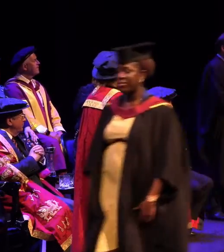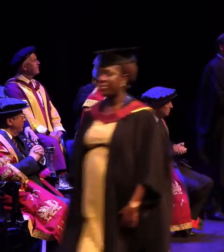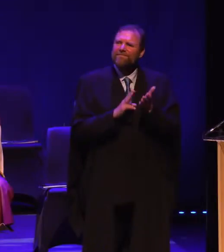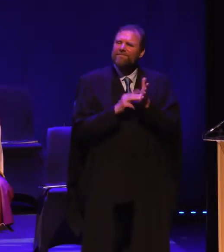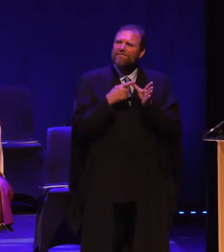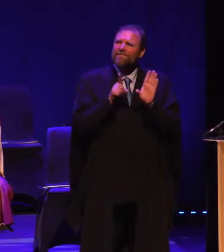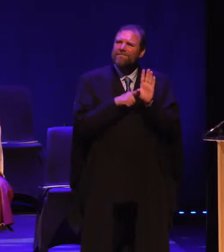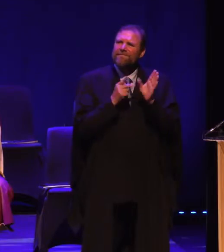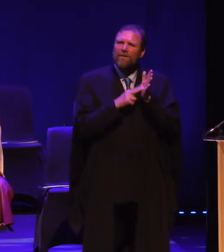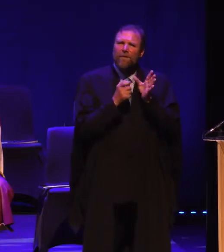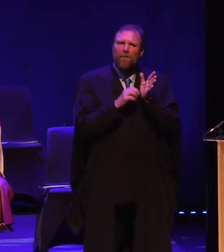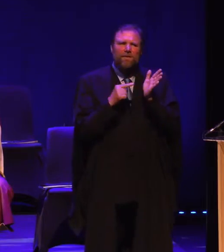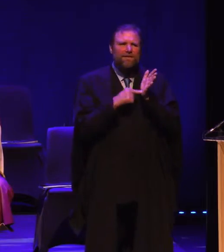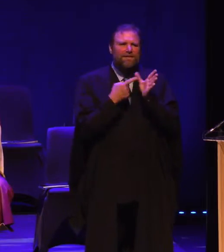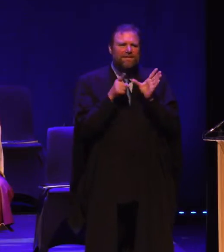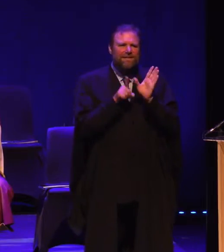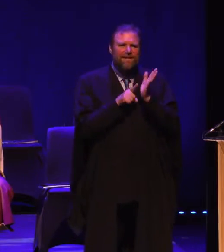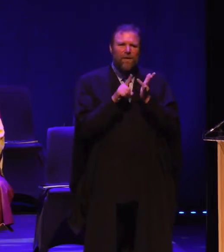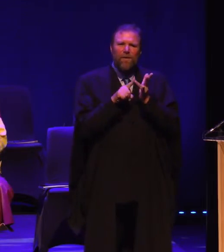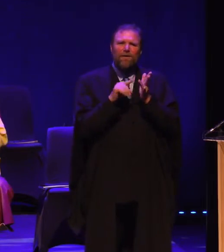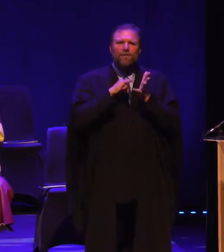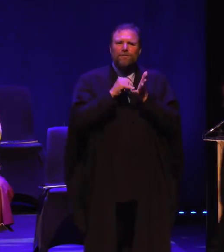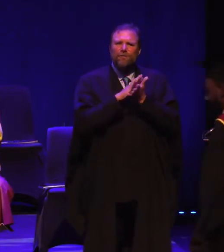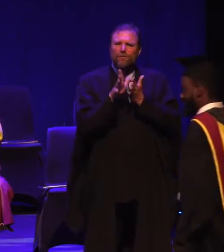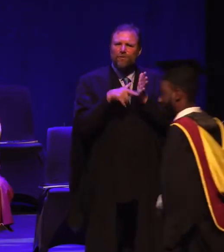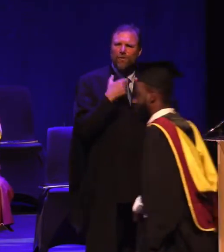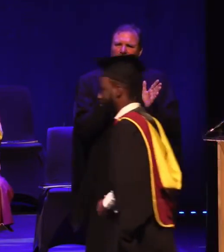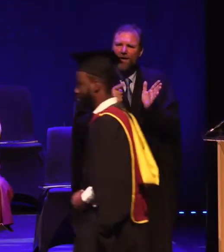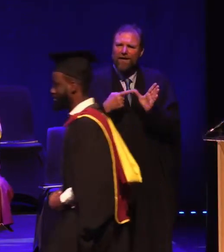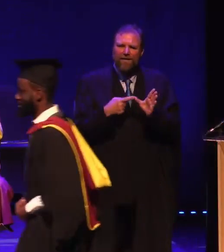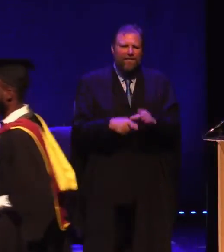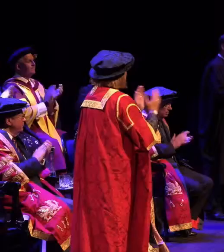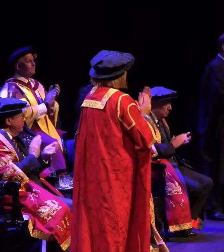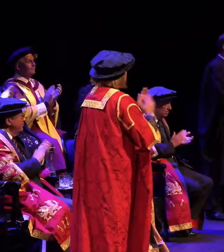Mayowa Teo Shoga.